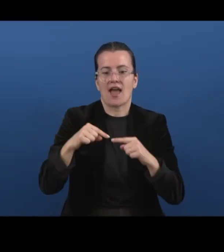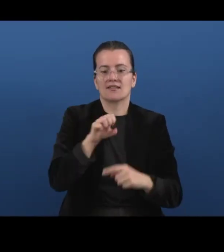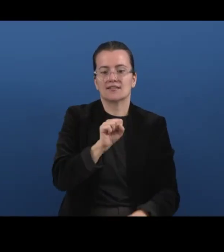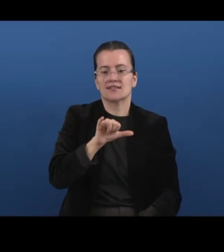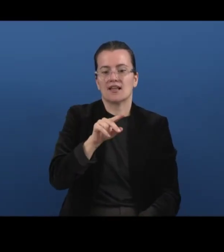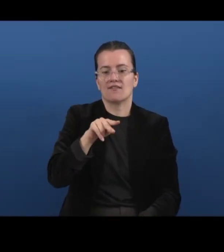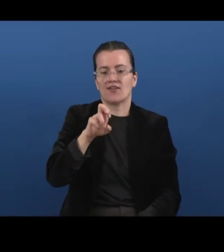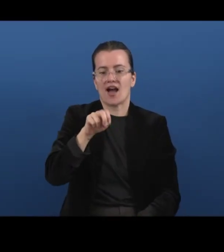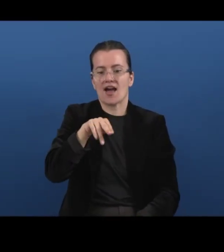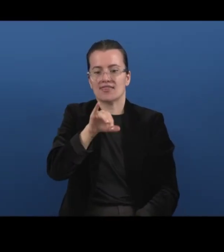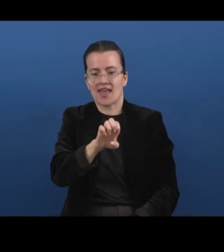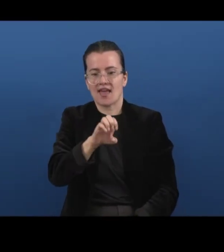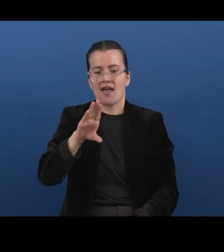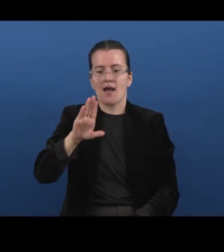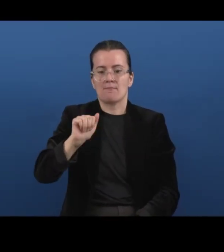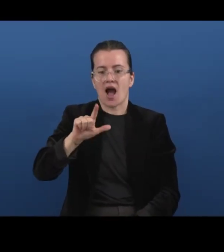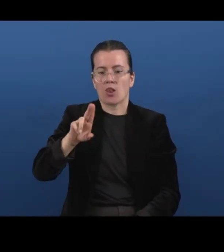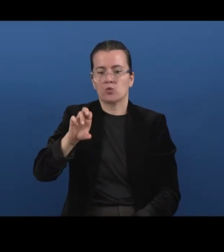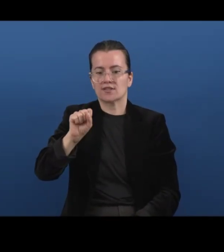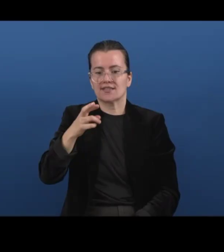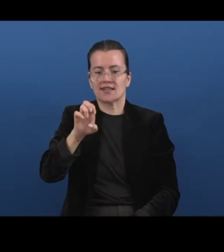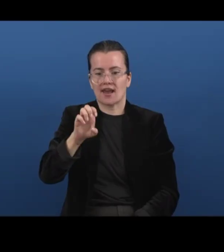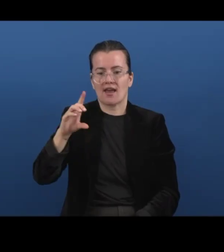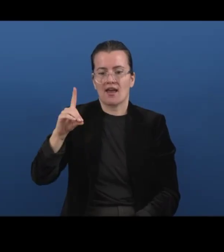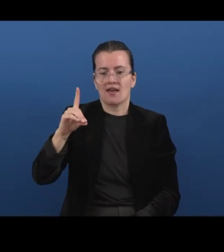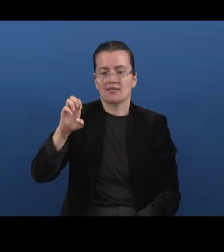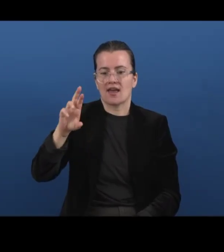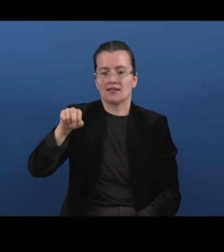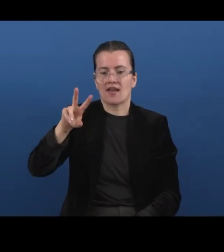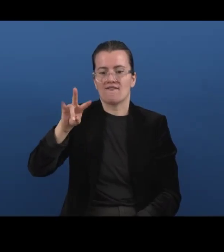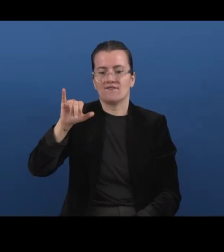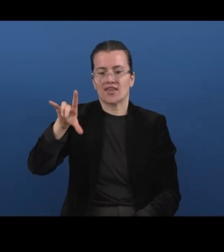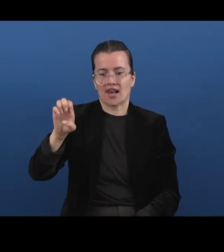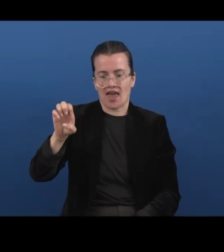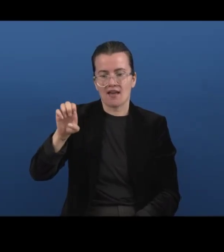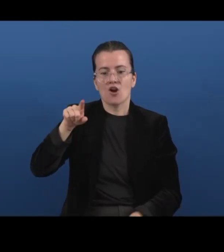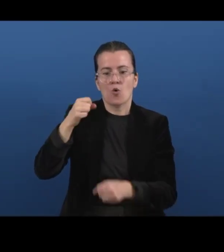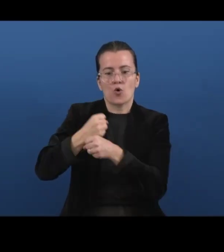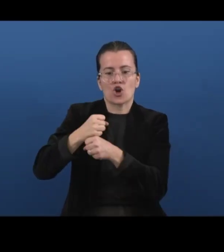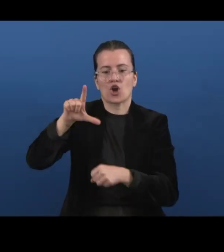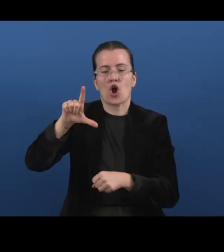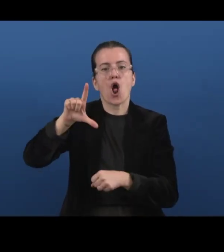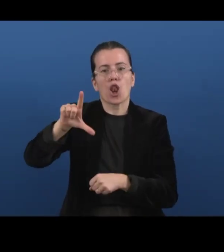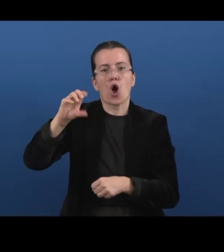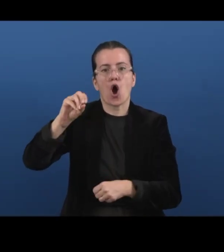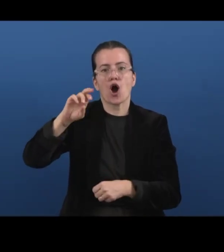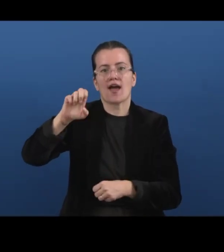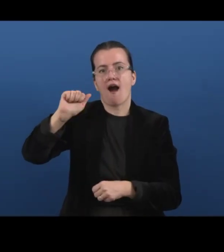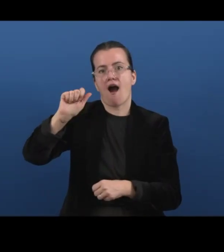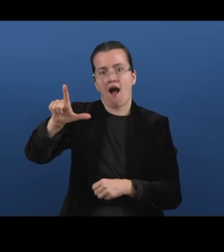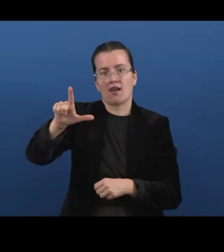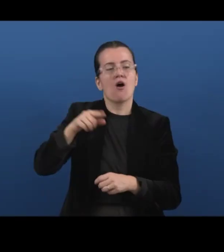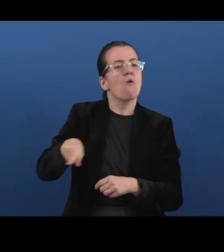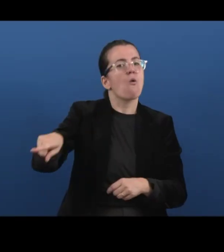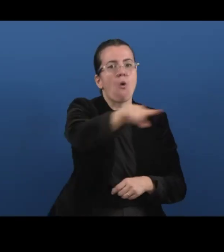care. Now let's just end the poll, and I'll read out, not sure if you can see that on your screens, just to give you an idea of